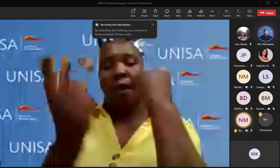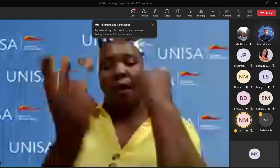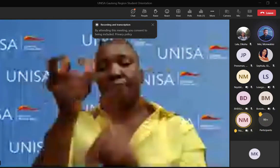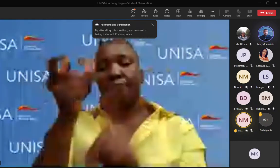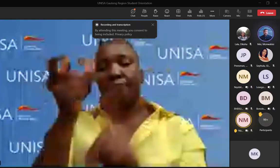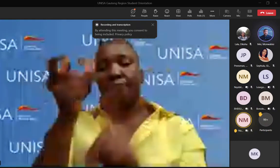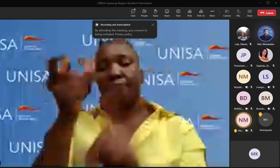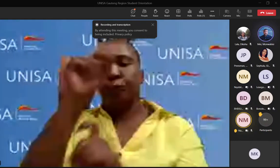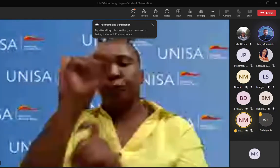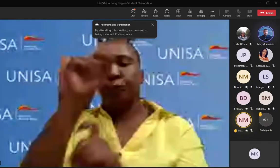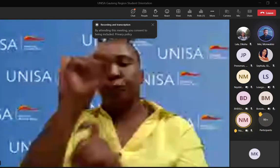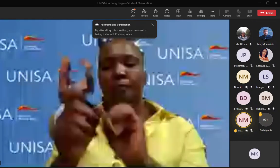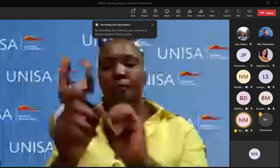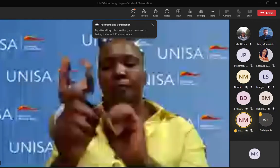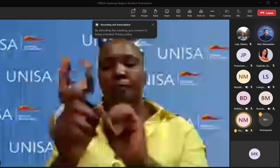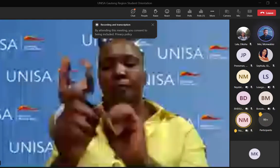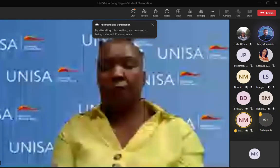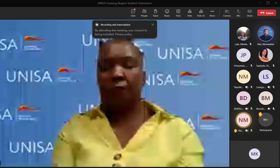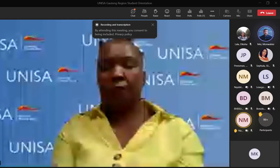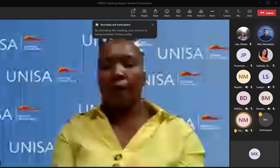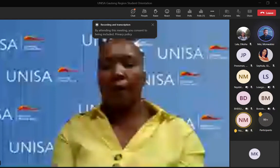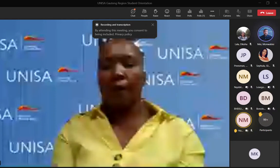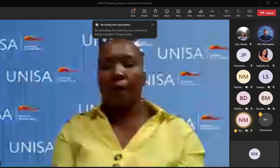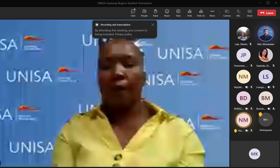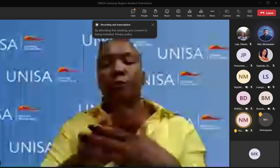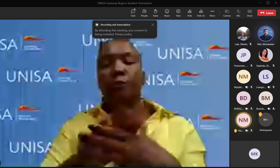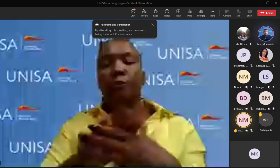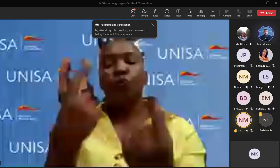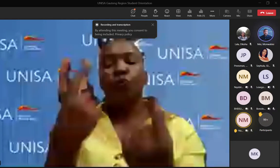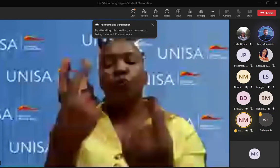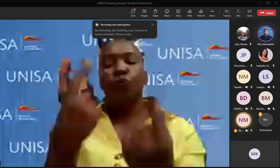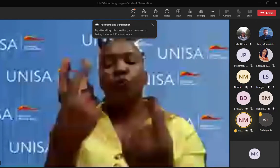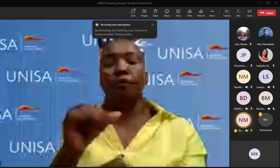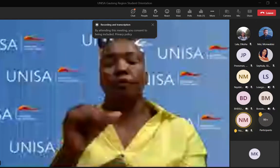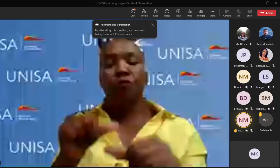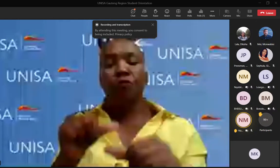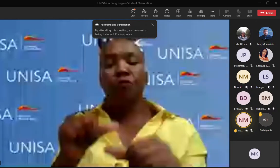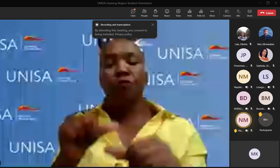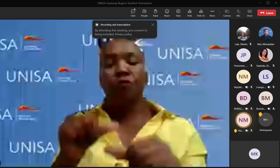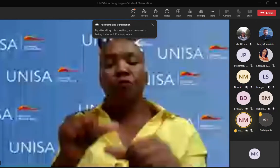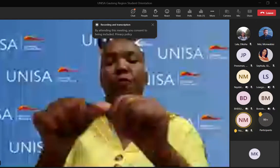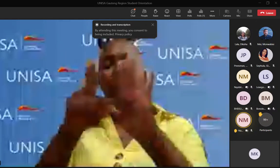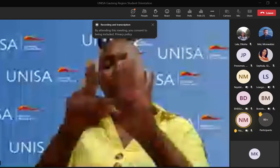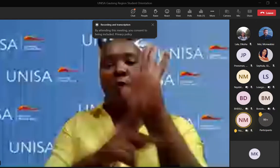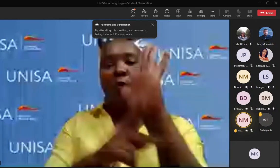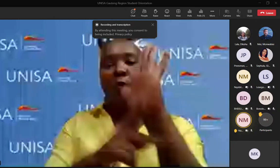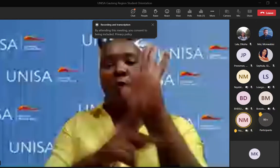because we need to uh go forward with the program hello are you here